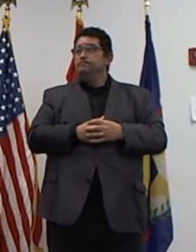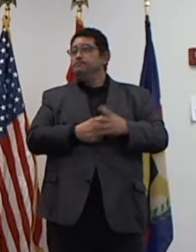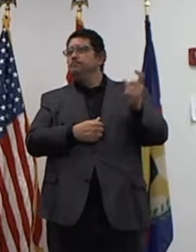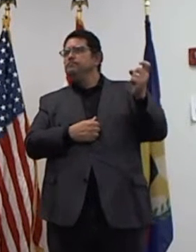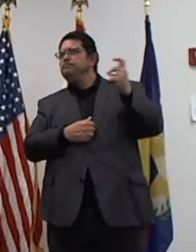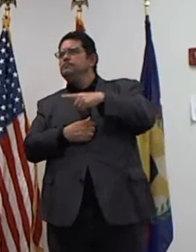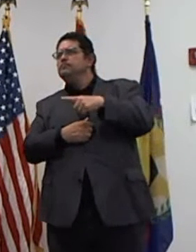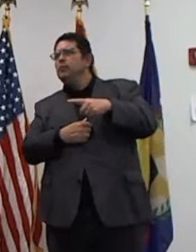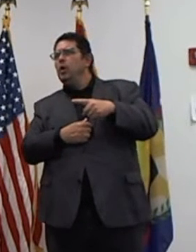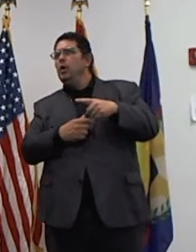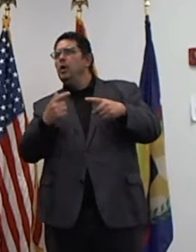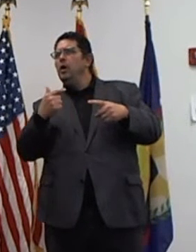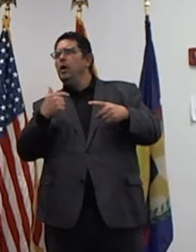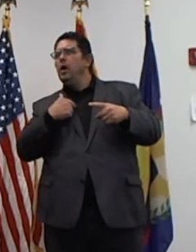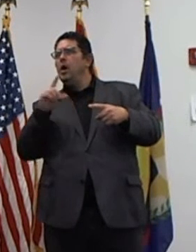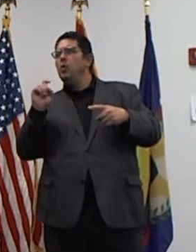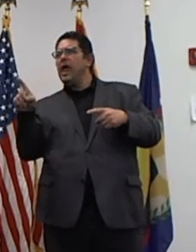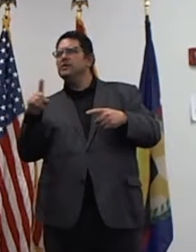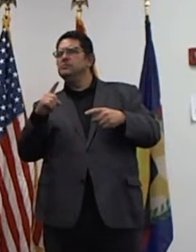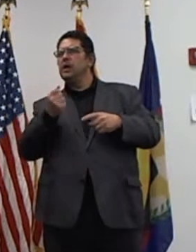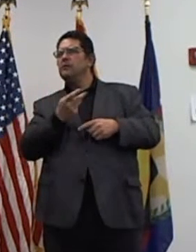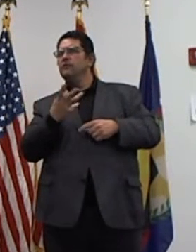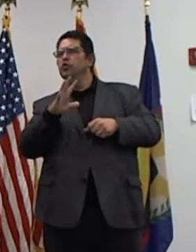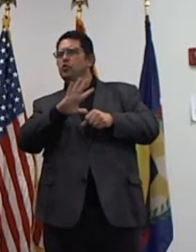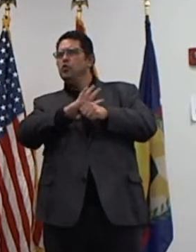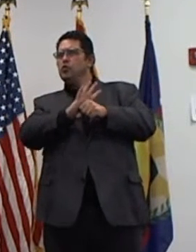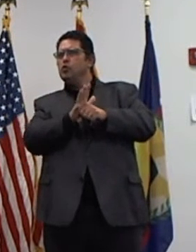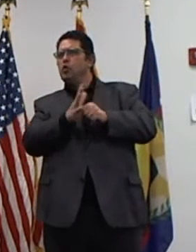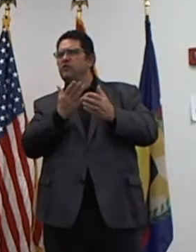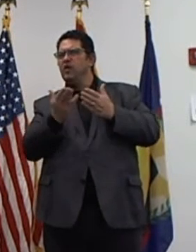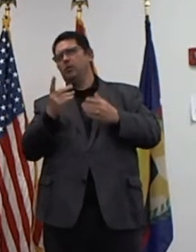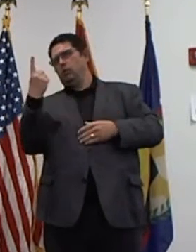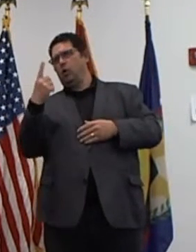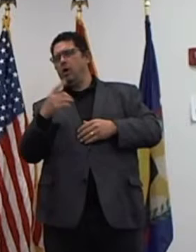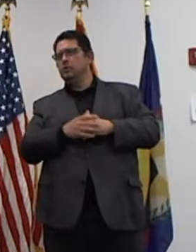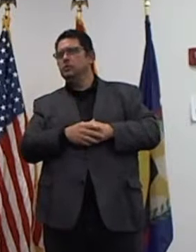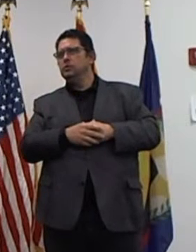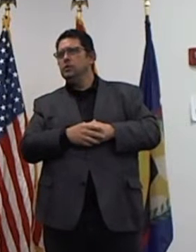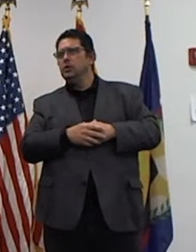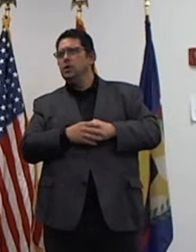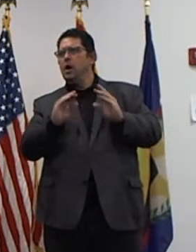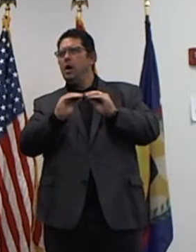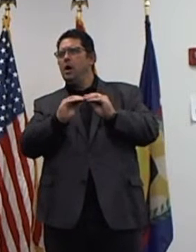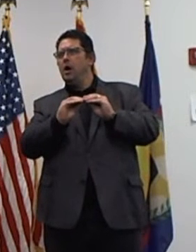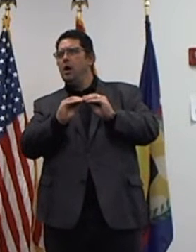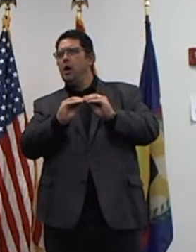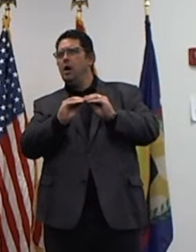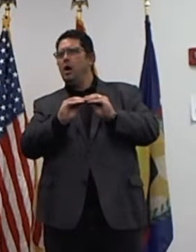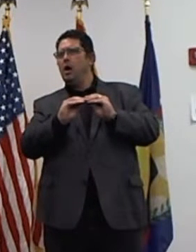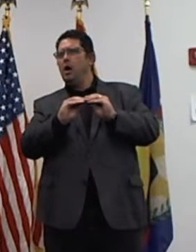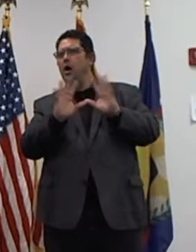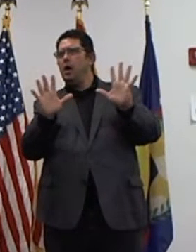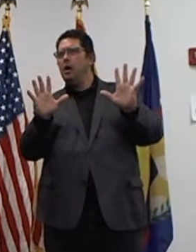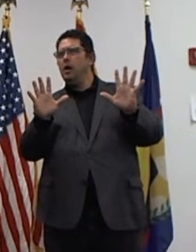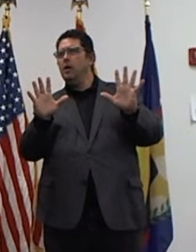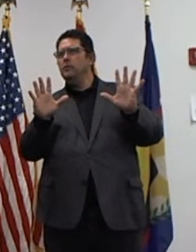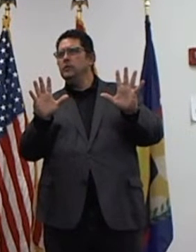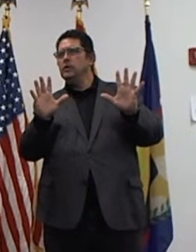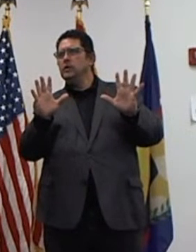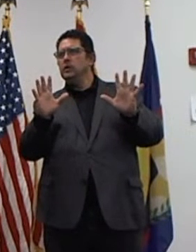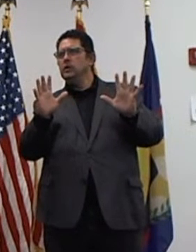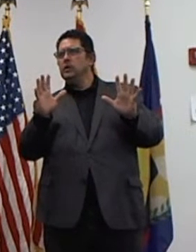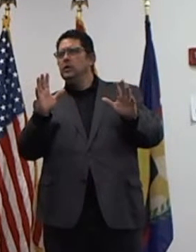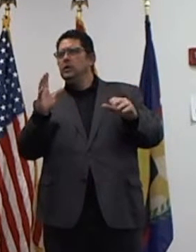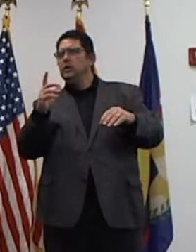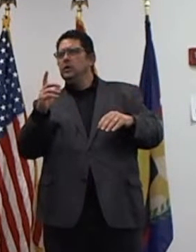I'll ask about a couple COVID things. Actually, really just one. Obviously, this latest layers